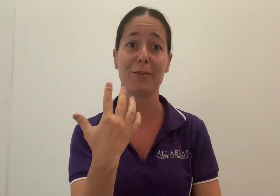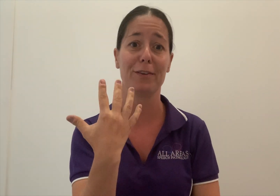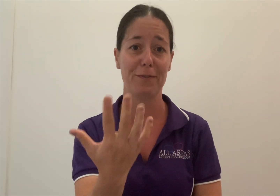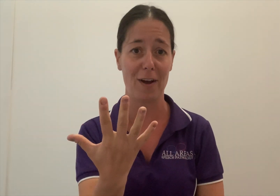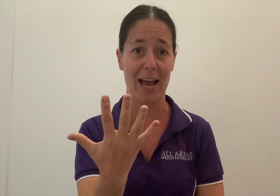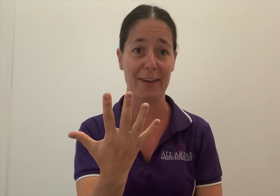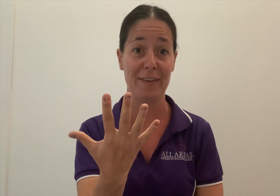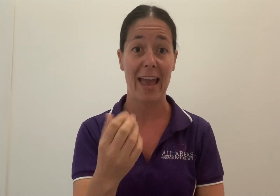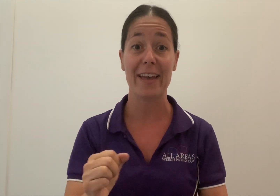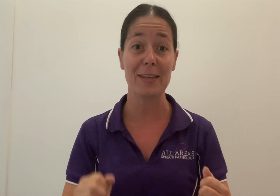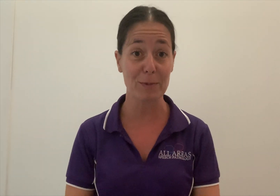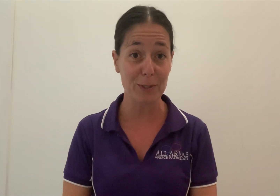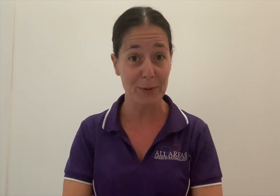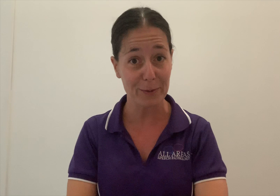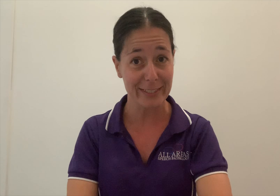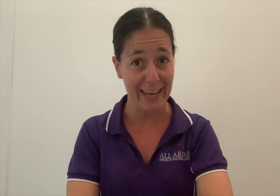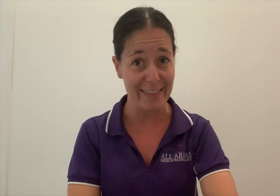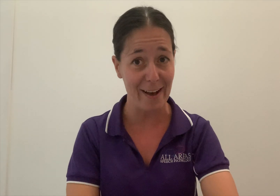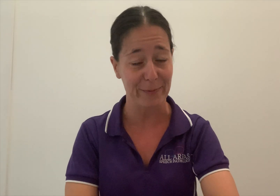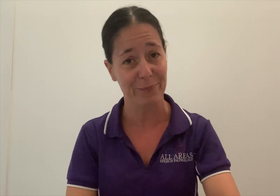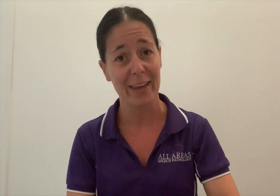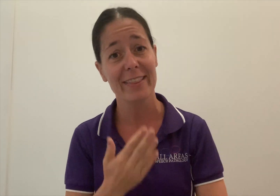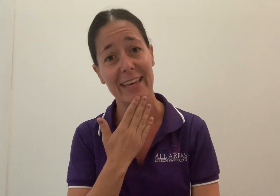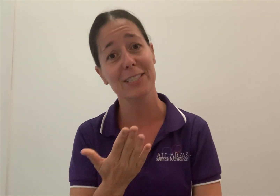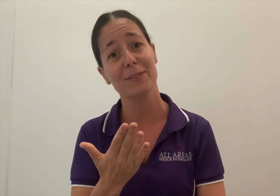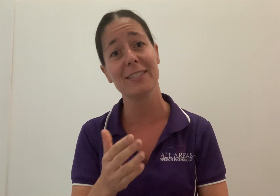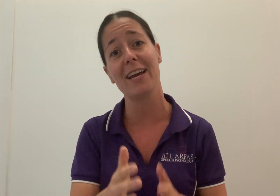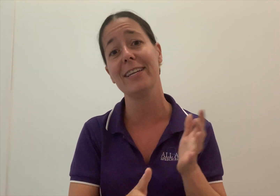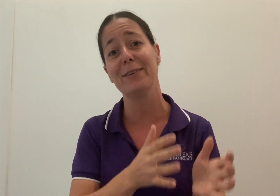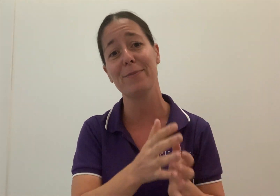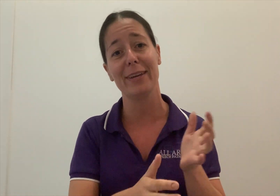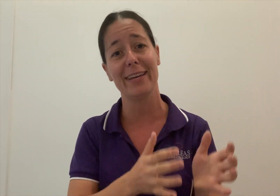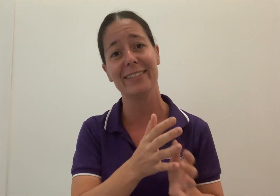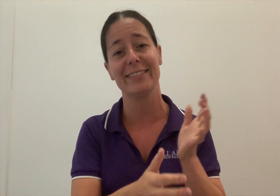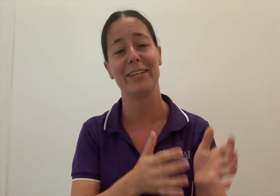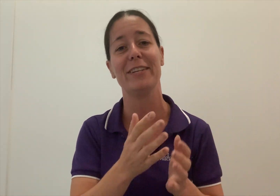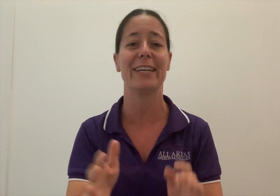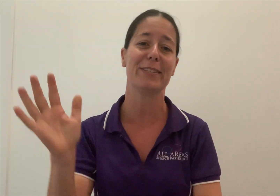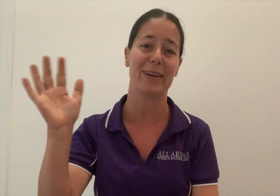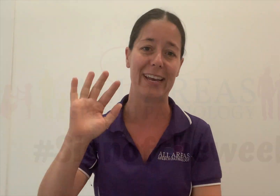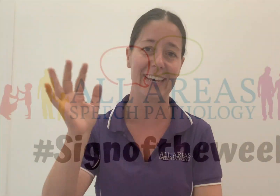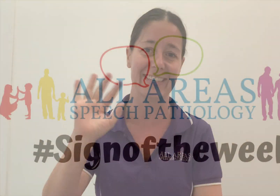to 5, and then we'll do it all together. Thanks for signing with me. See you next week.